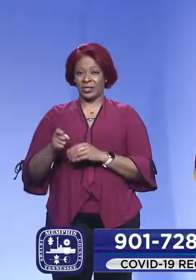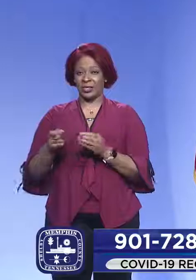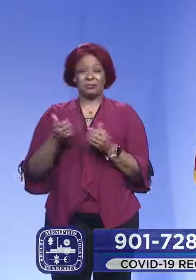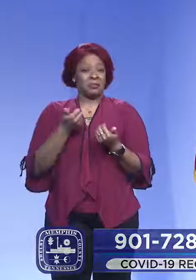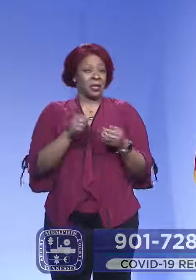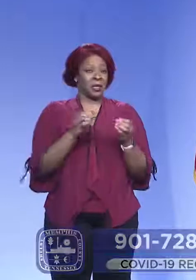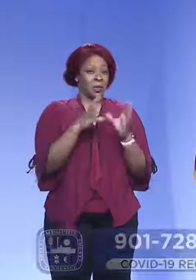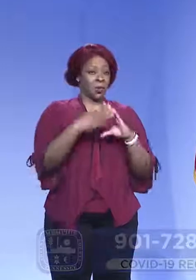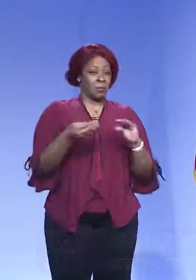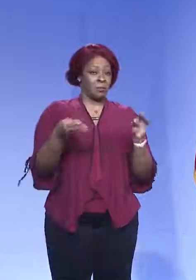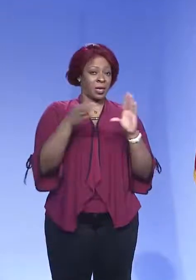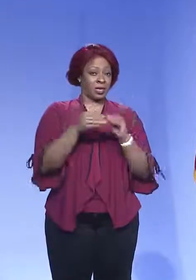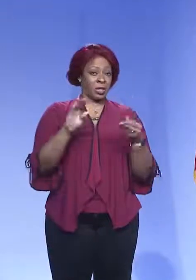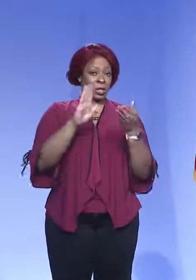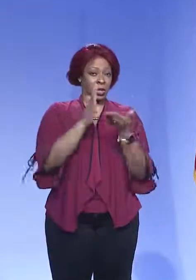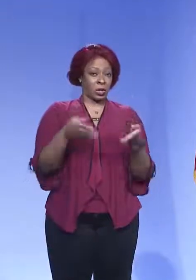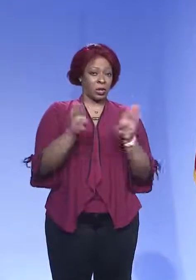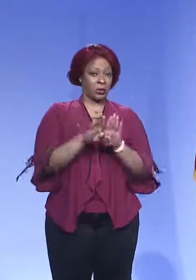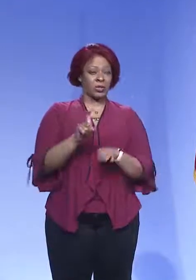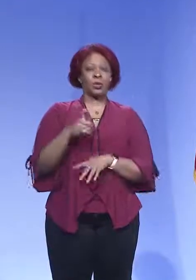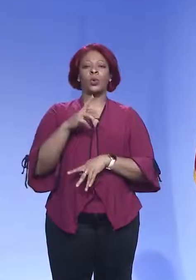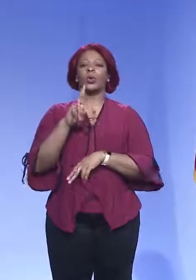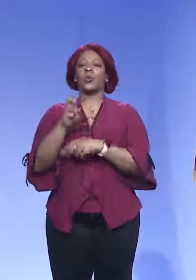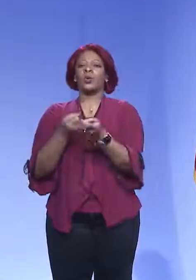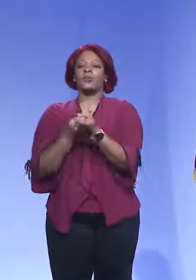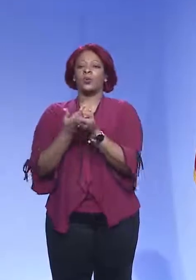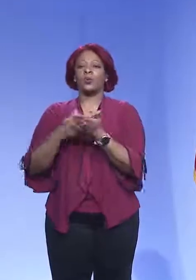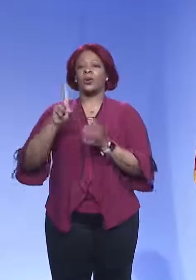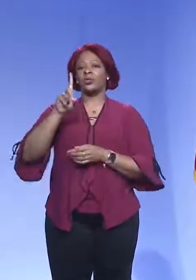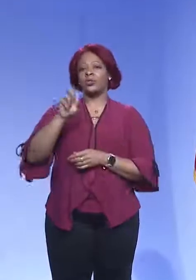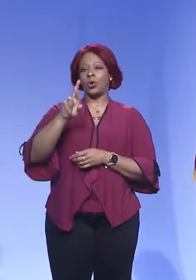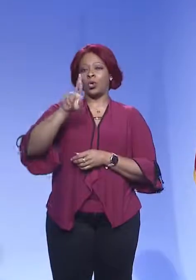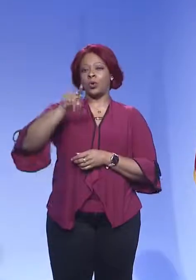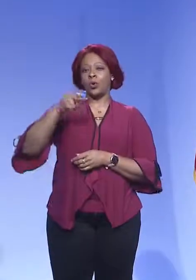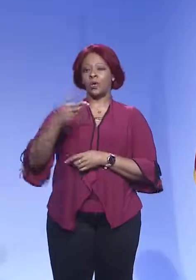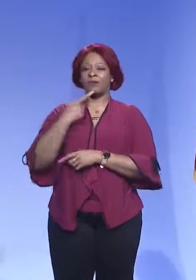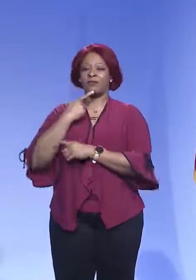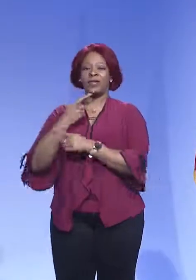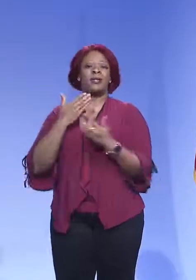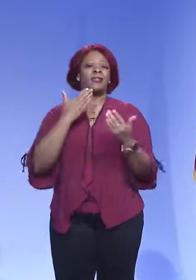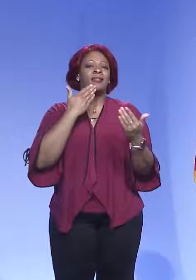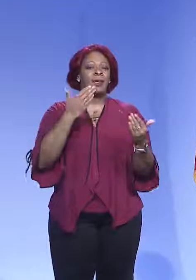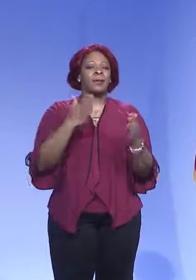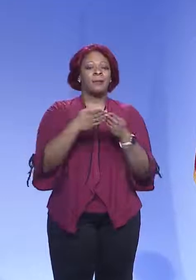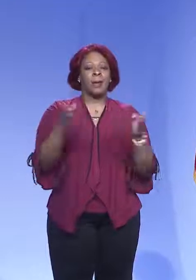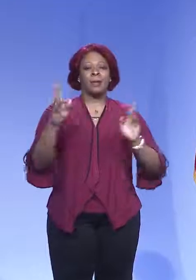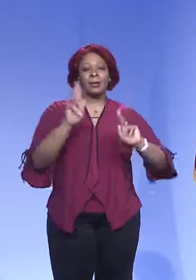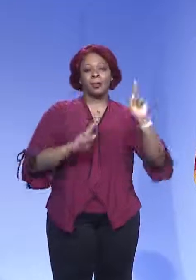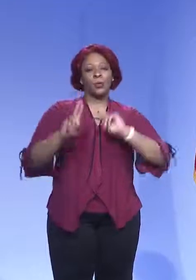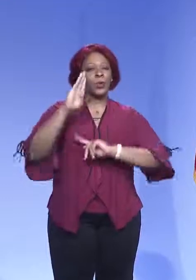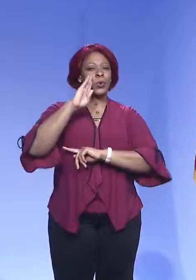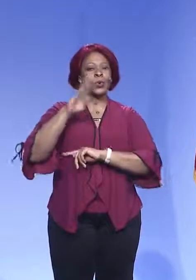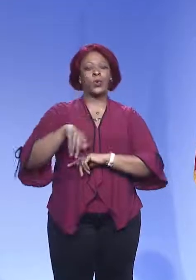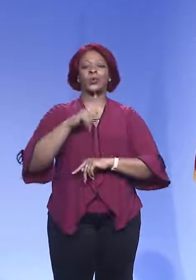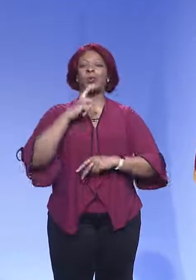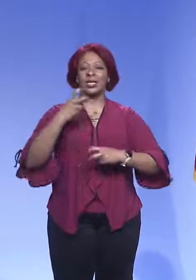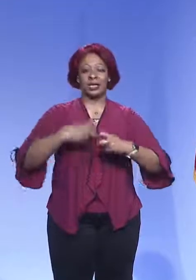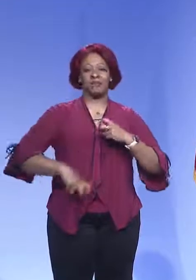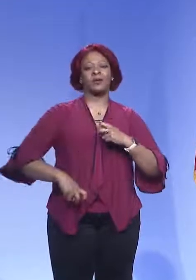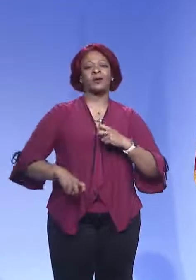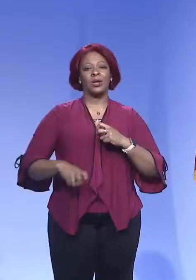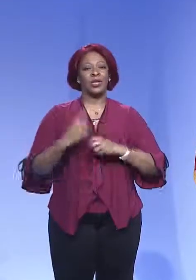closing messages today? Just want to reinforce Dr. Randolph's comments. We want to say thank you to the public. We know this has been a very